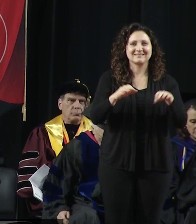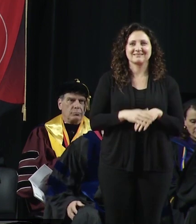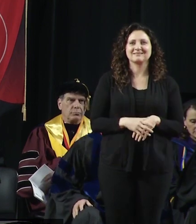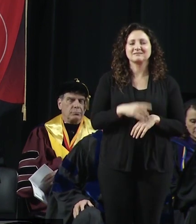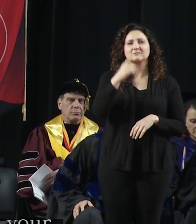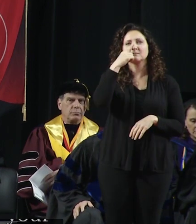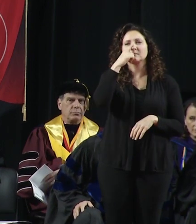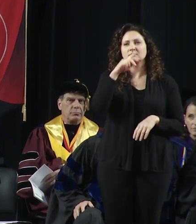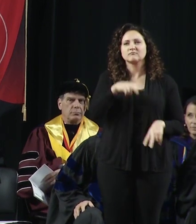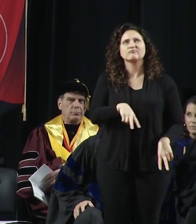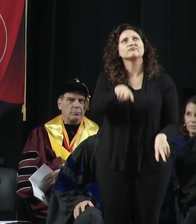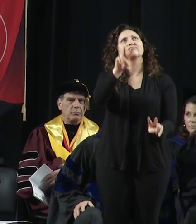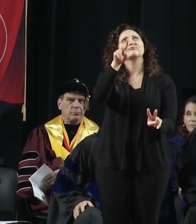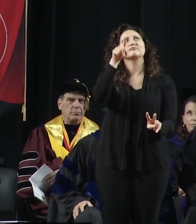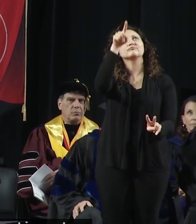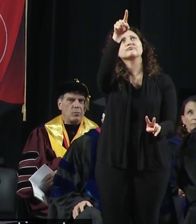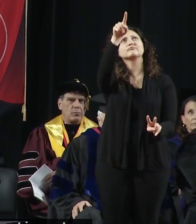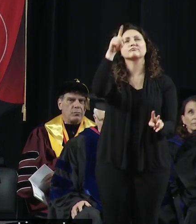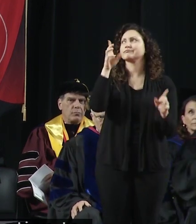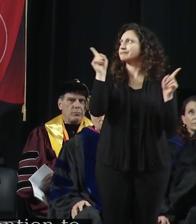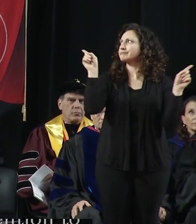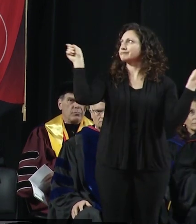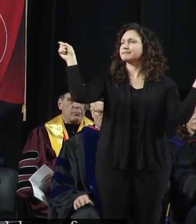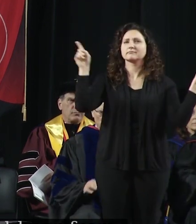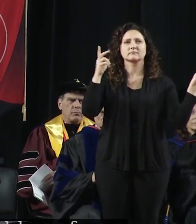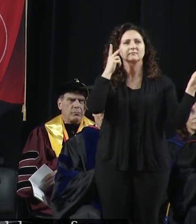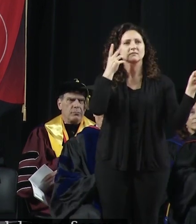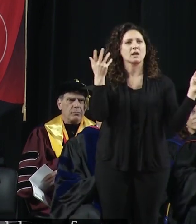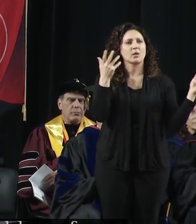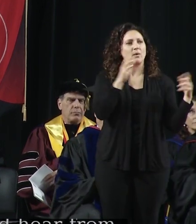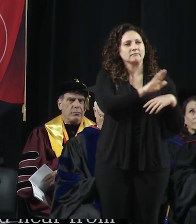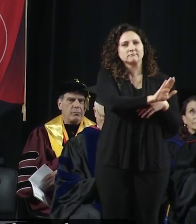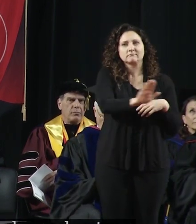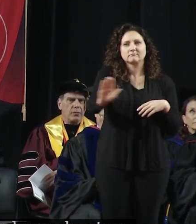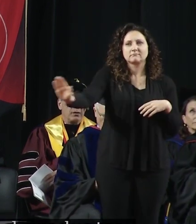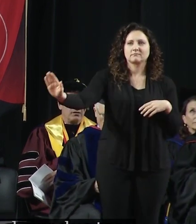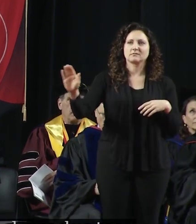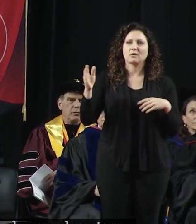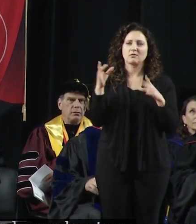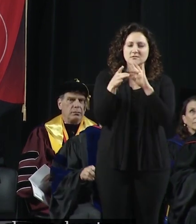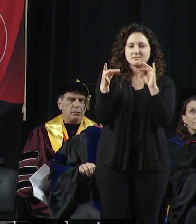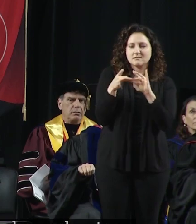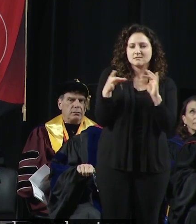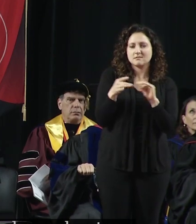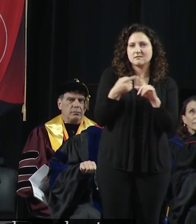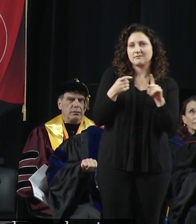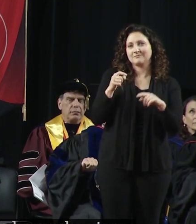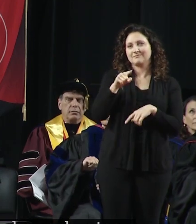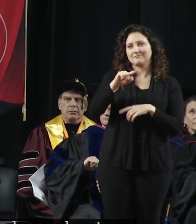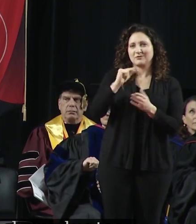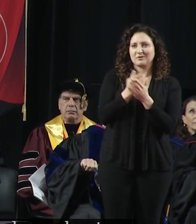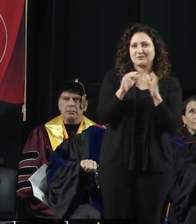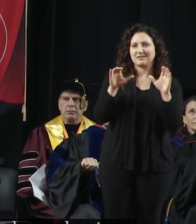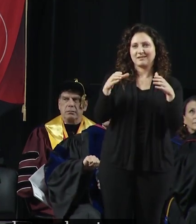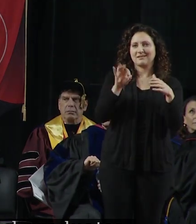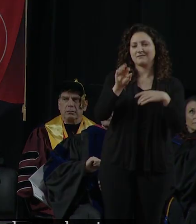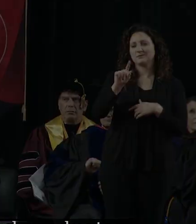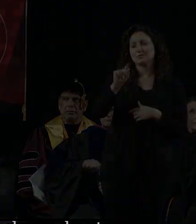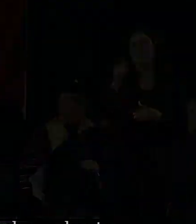turn your attention to the video screens and hear from the successful graduates of the class of 2019.